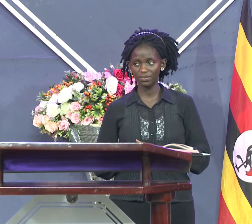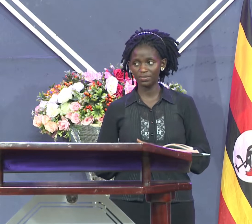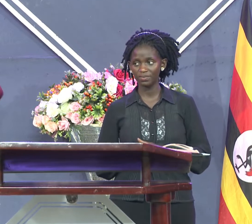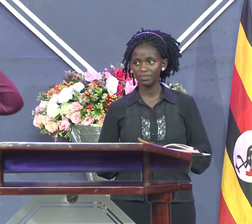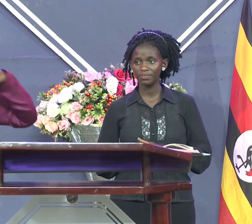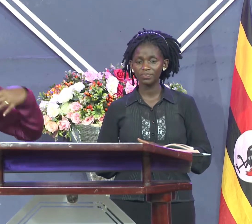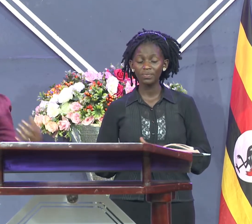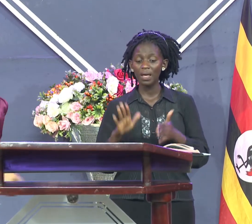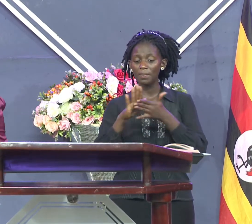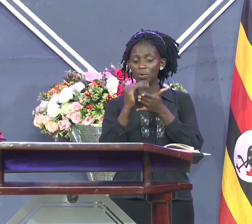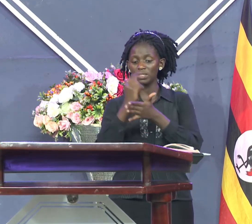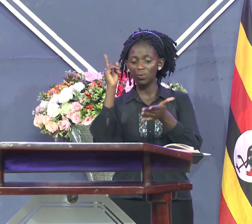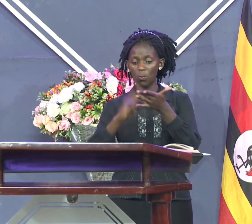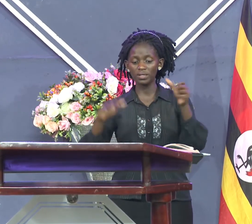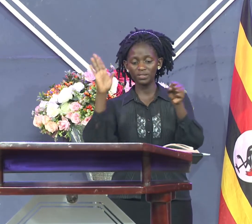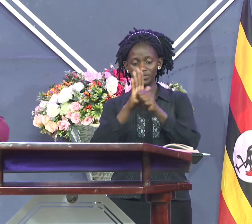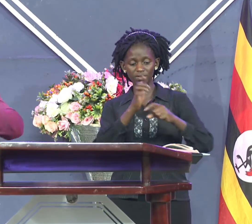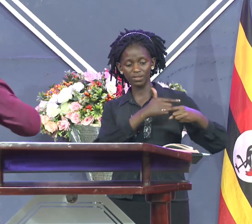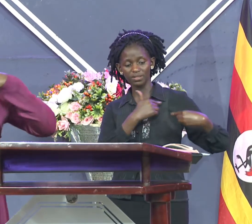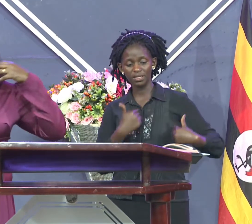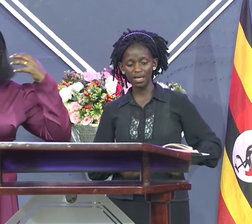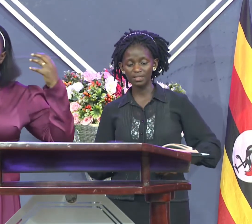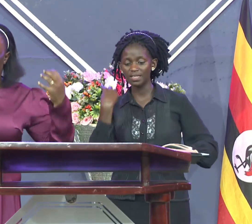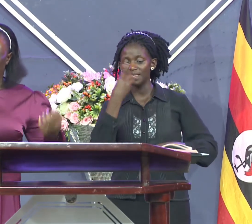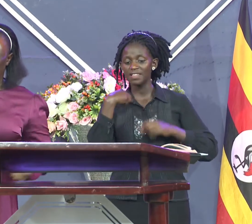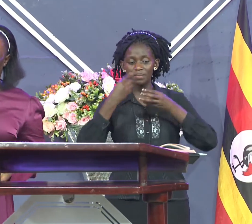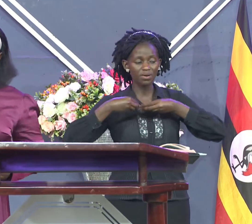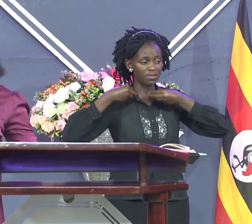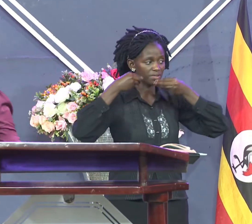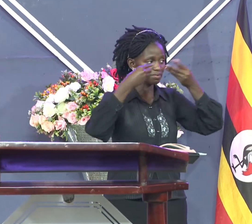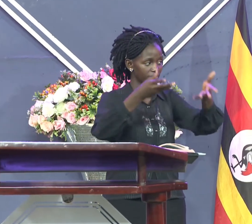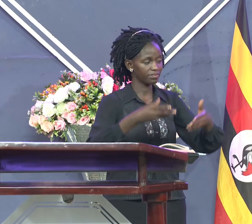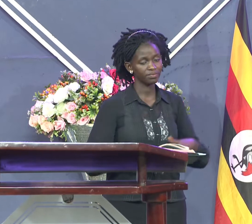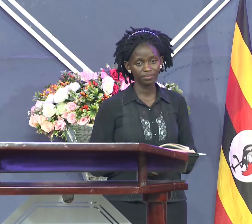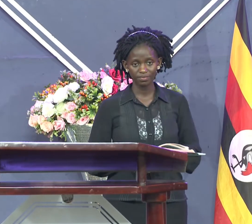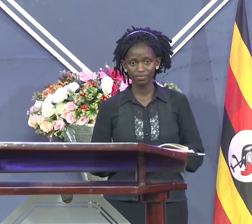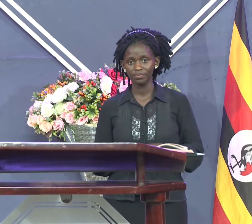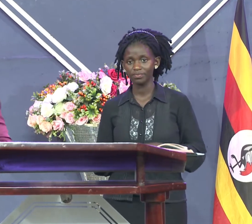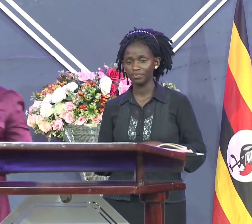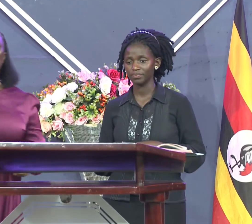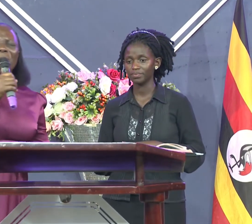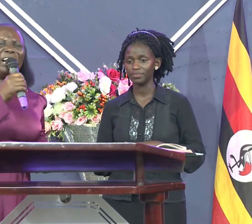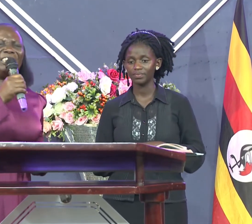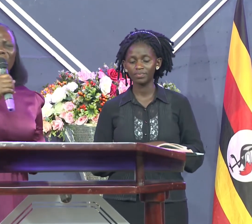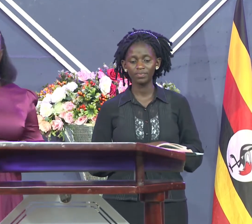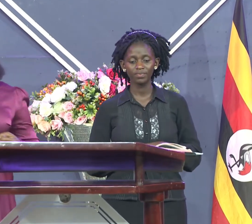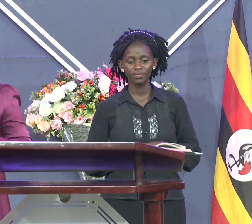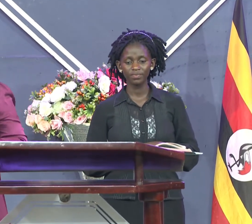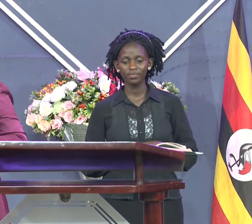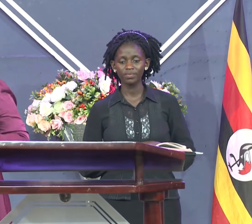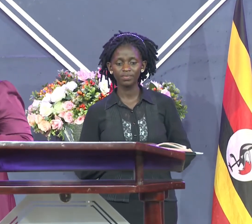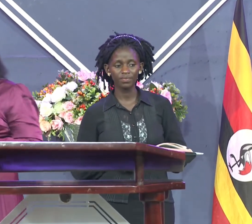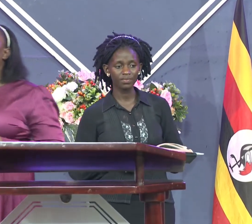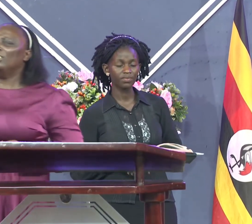release him out. The Bible says whatever fills the heart, it is what the mouth will